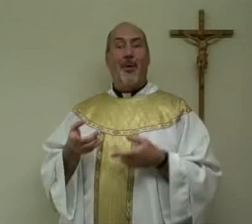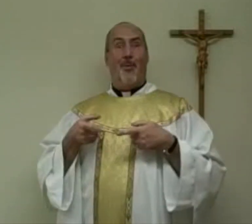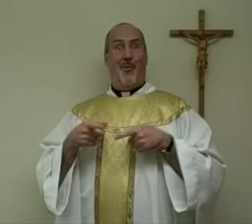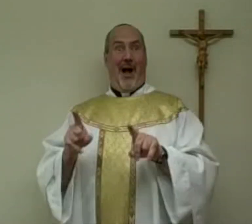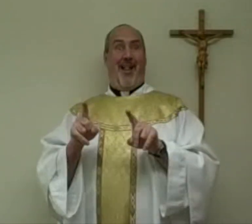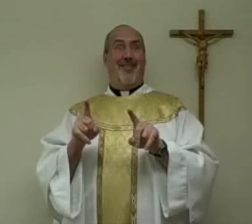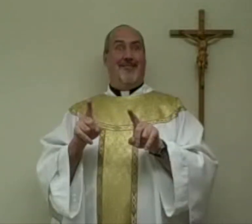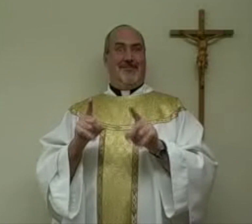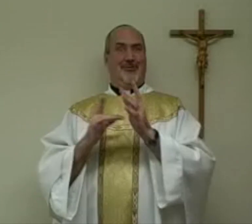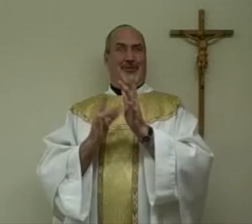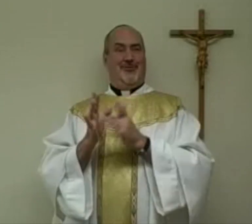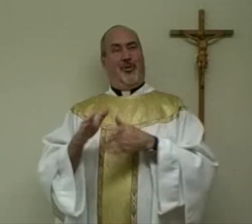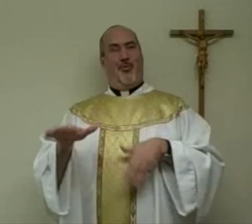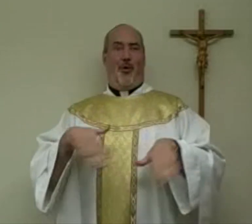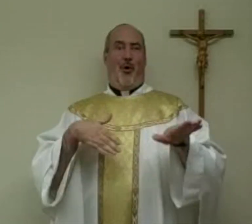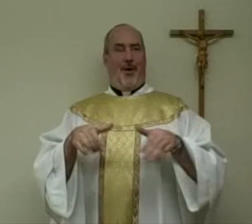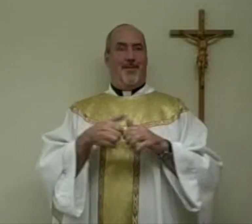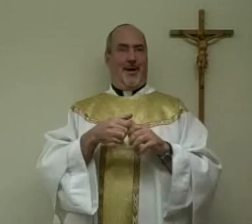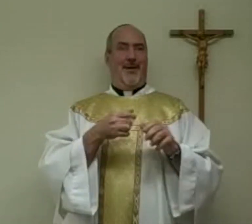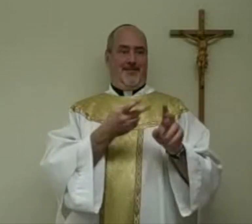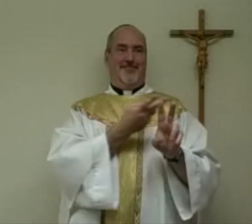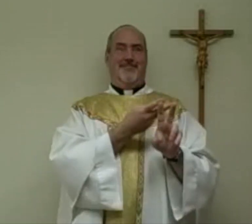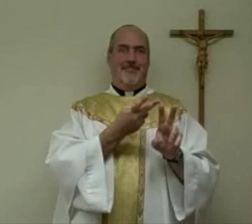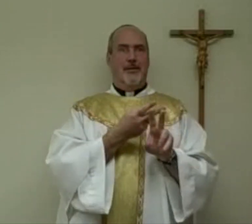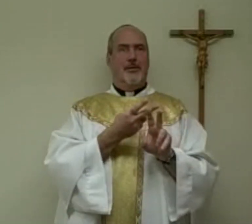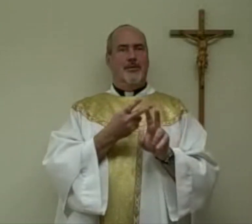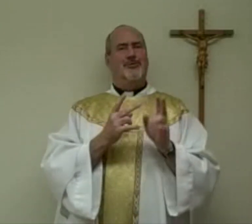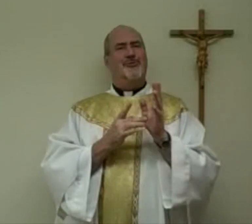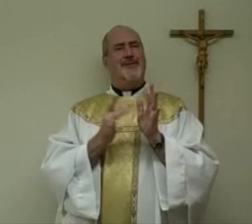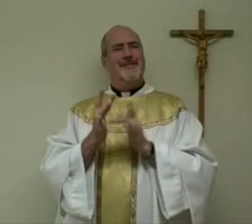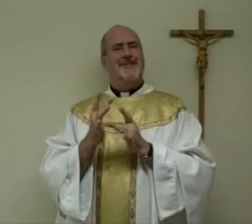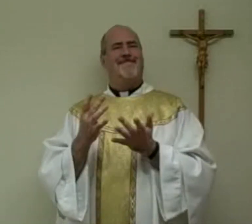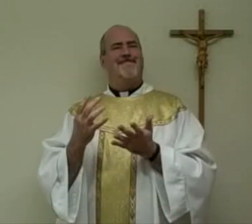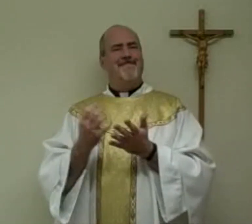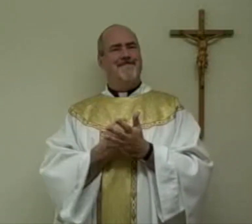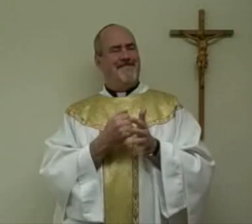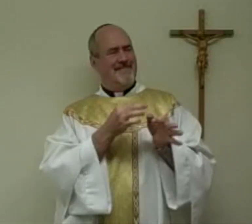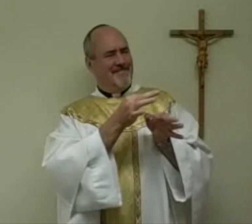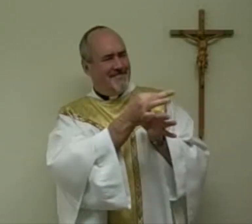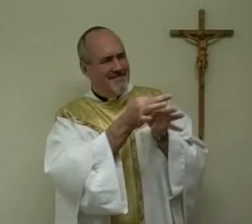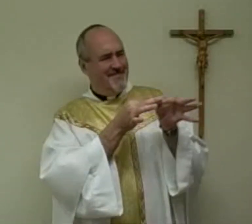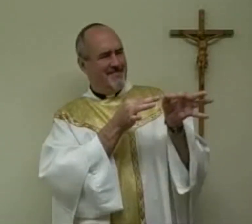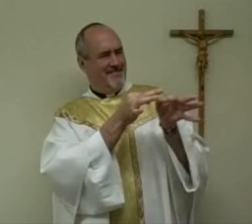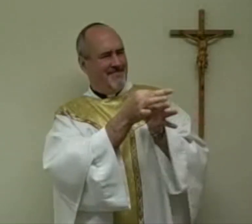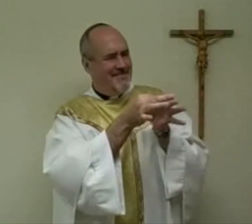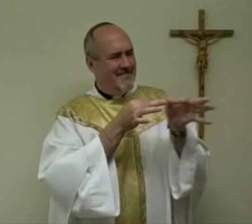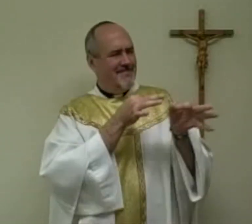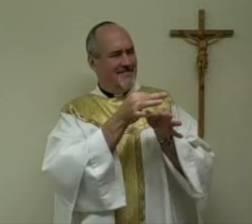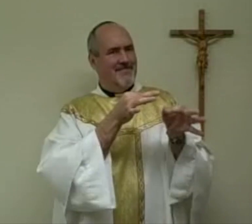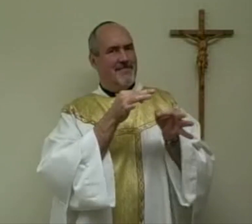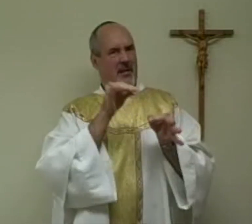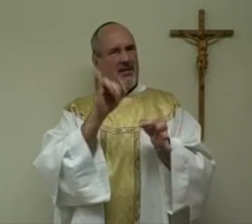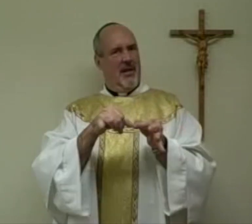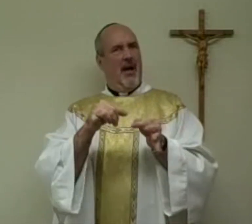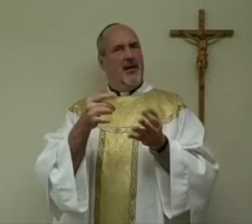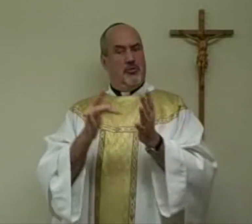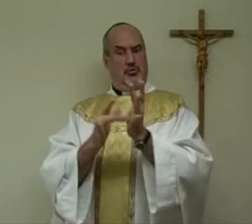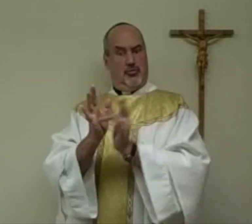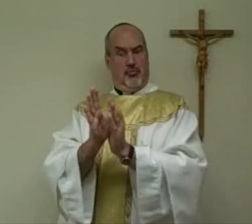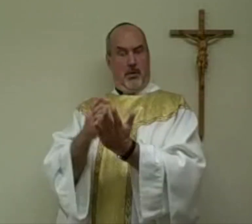he was. So while Jesus walked with the two disciples, Jesus took the opportunity to